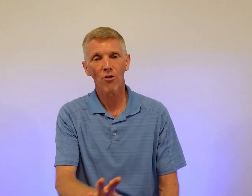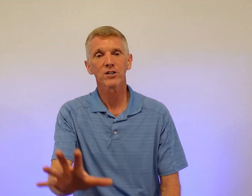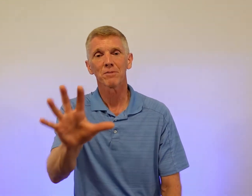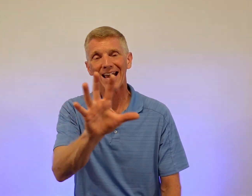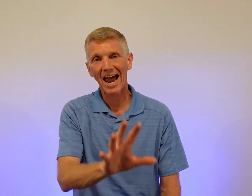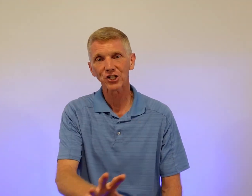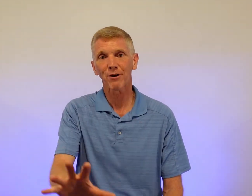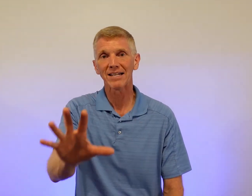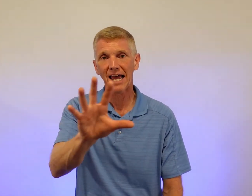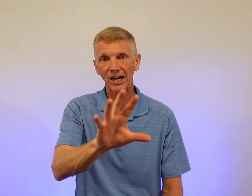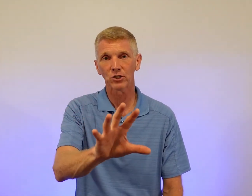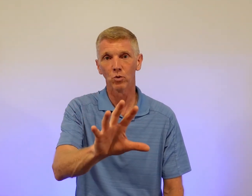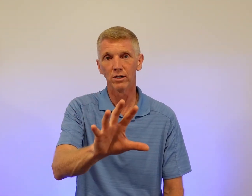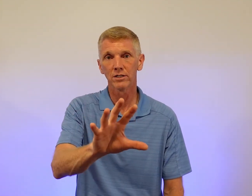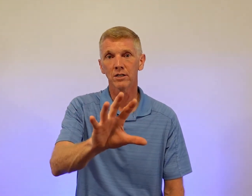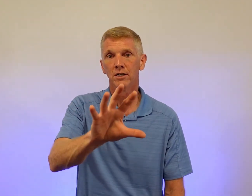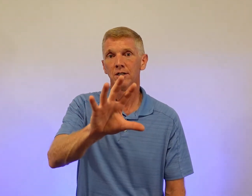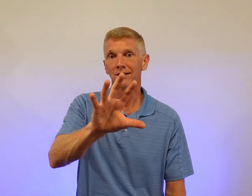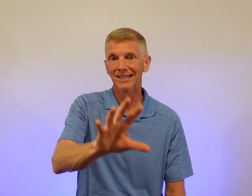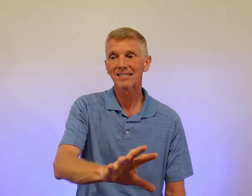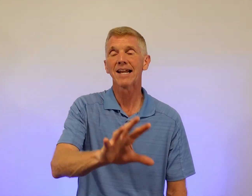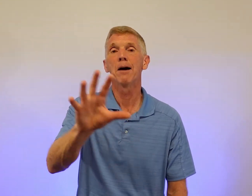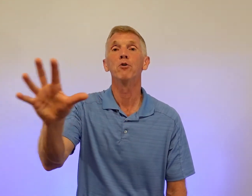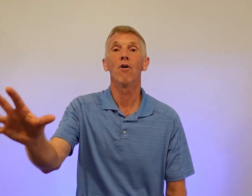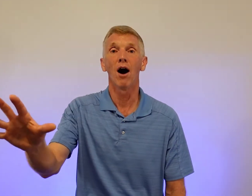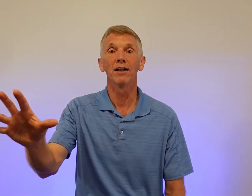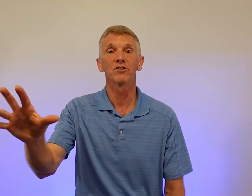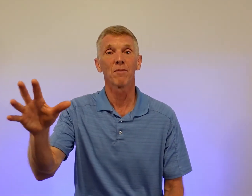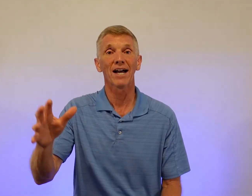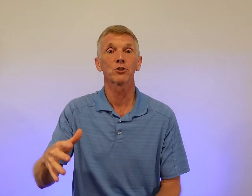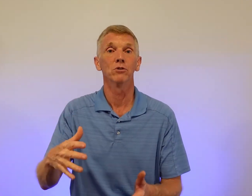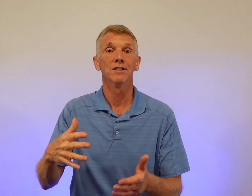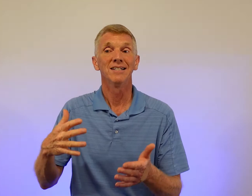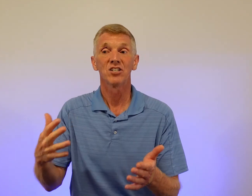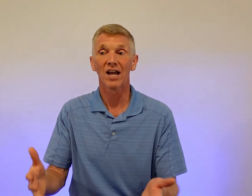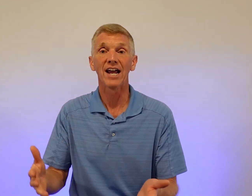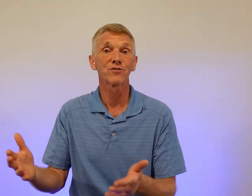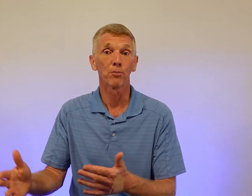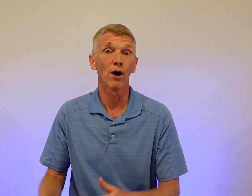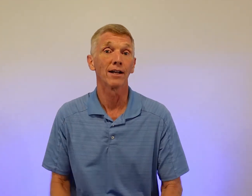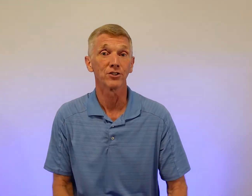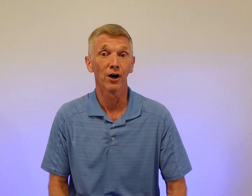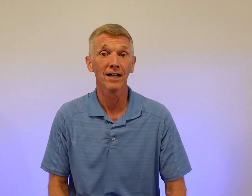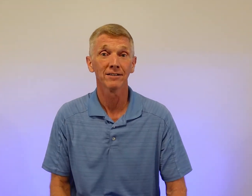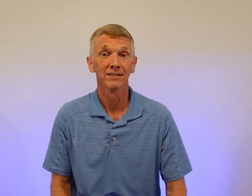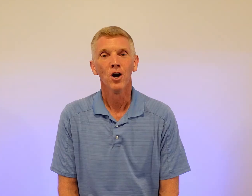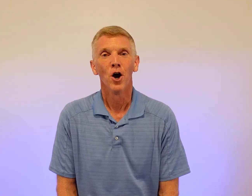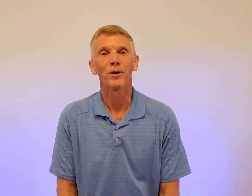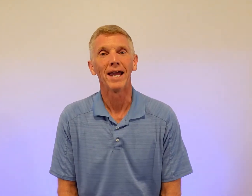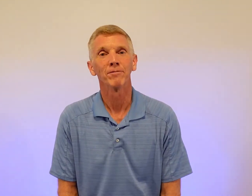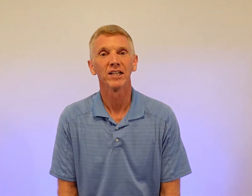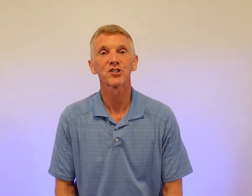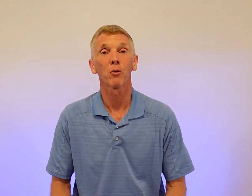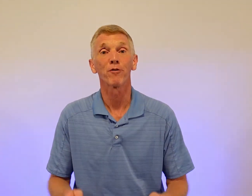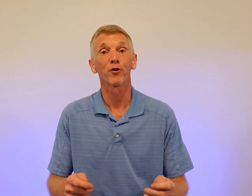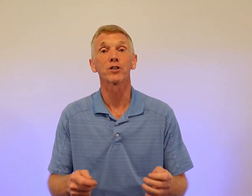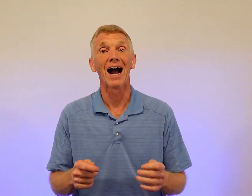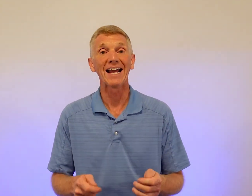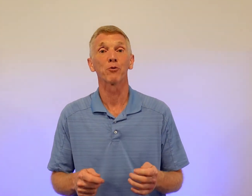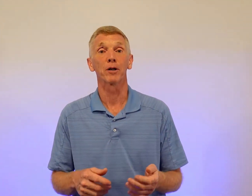some cash transaction ones. Let's now move on to some actual signs for products, all right? Okay, let's start with the first item we're gonna